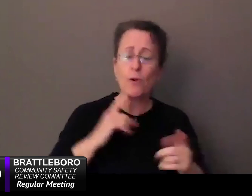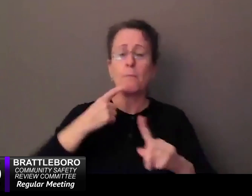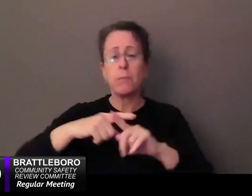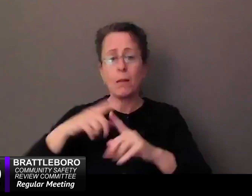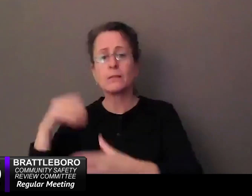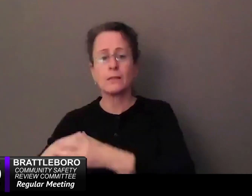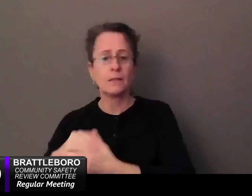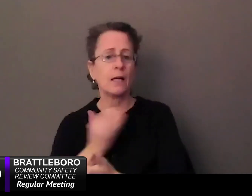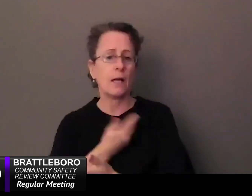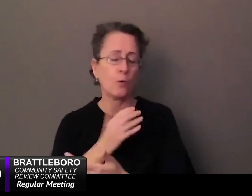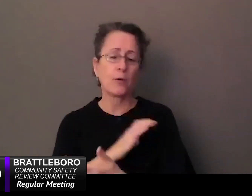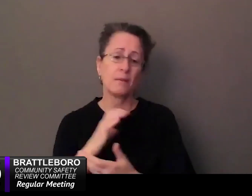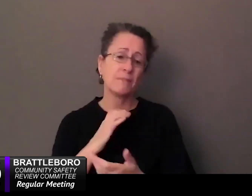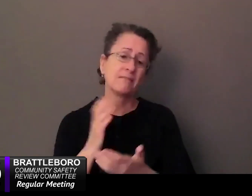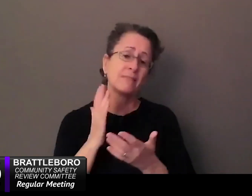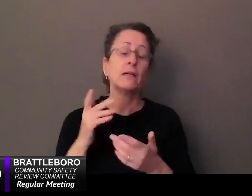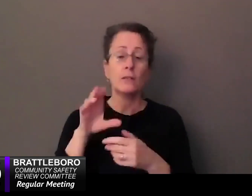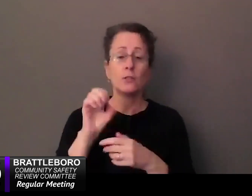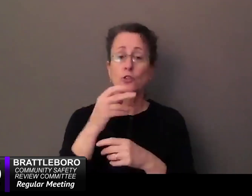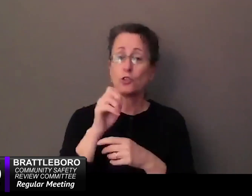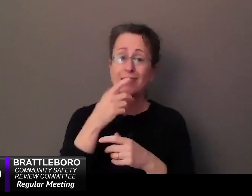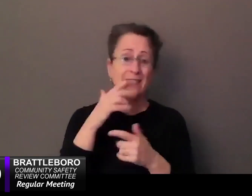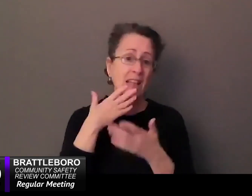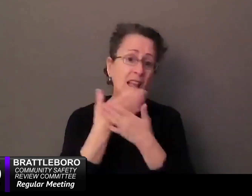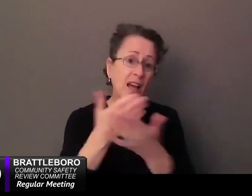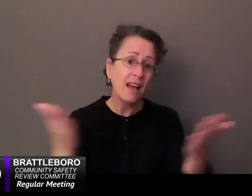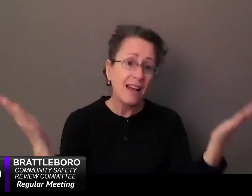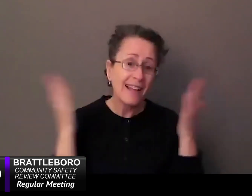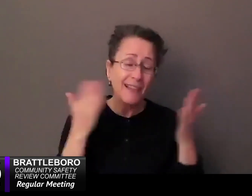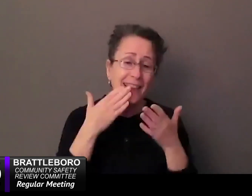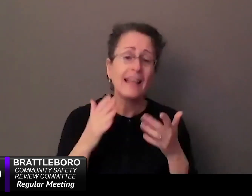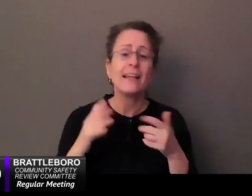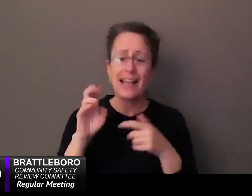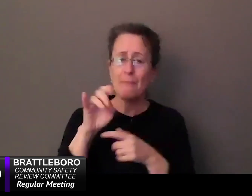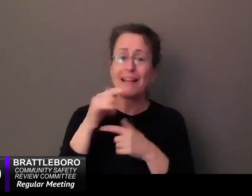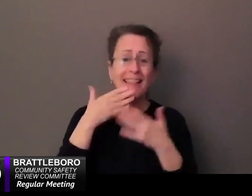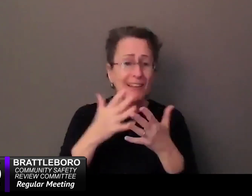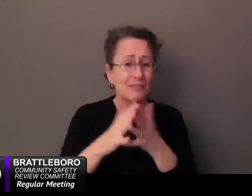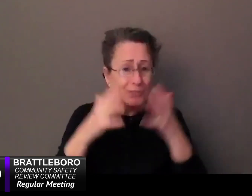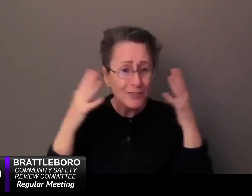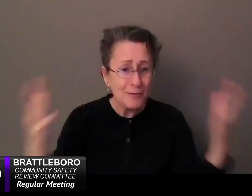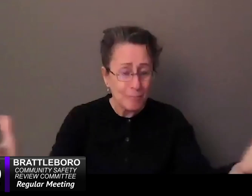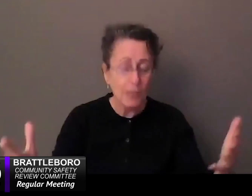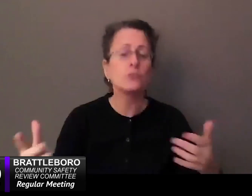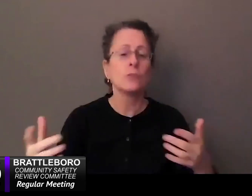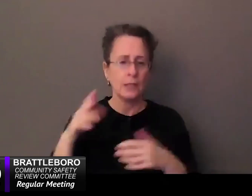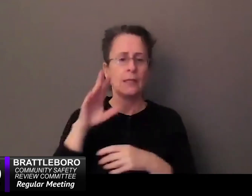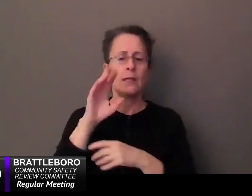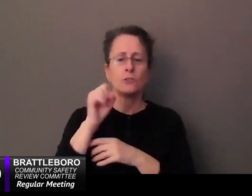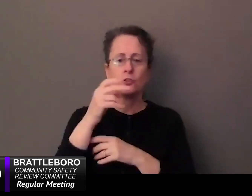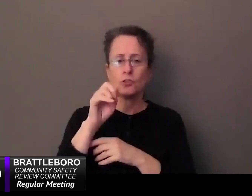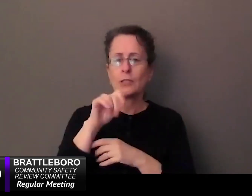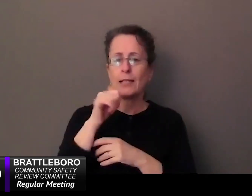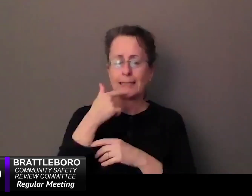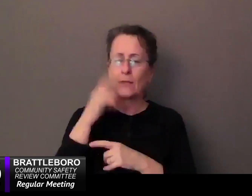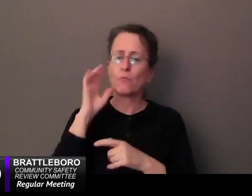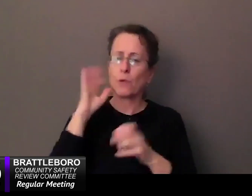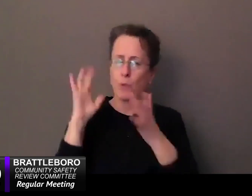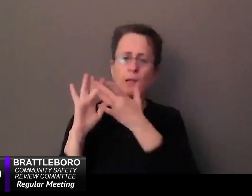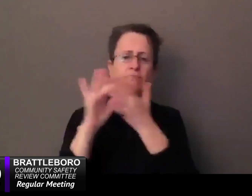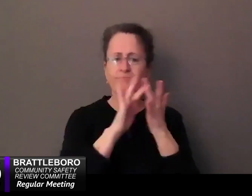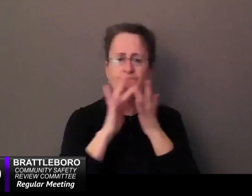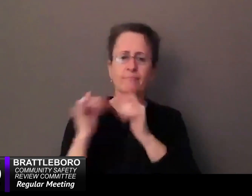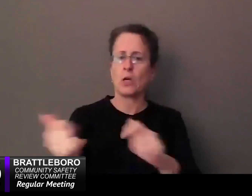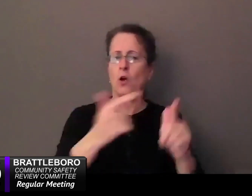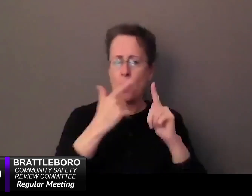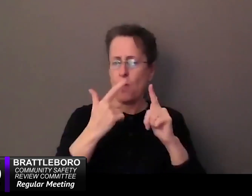you, everyone. Thank you so much. We'll be in touch with you all about timing and scheduling.